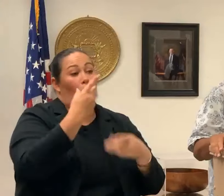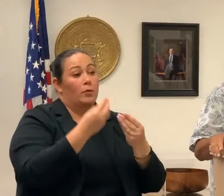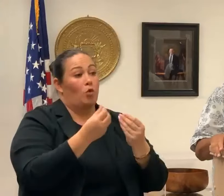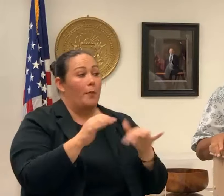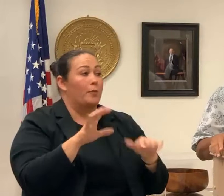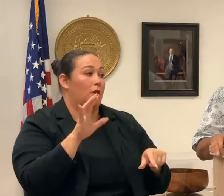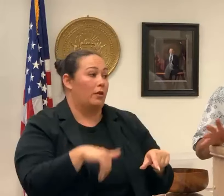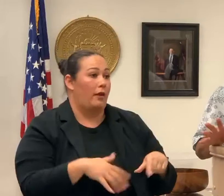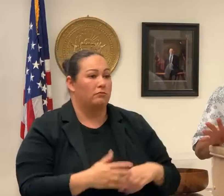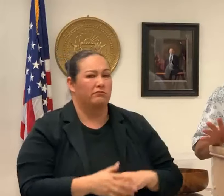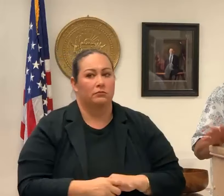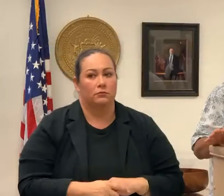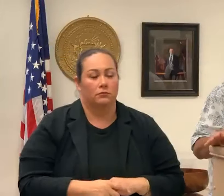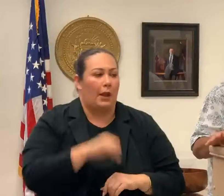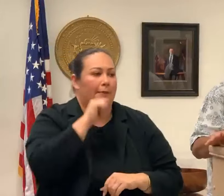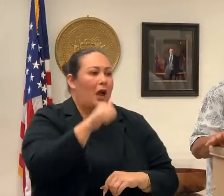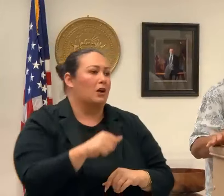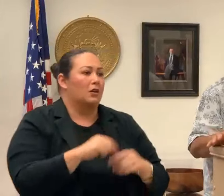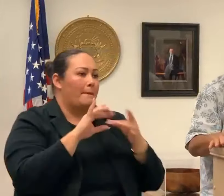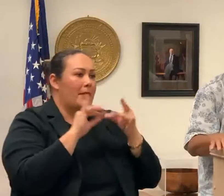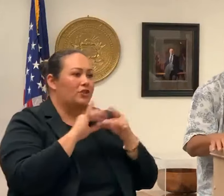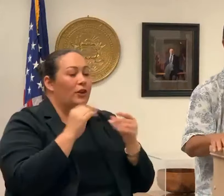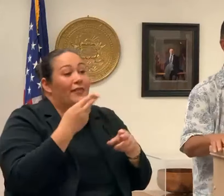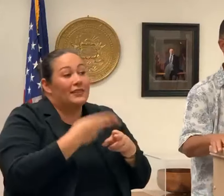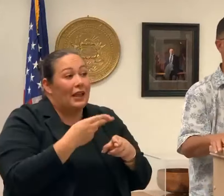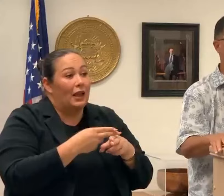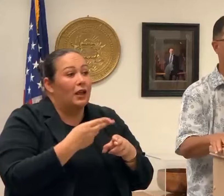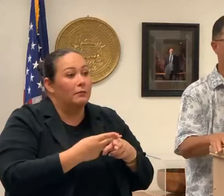that had a situation like that. I'm not going to mention the name, but